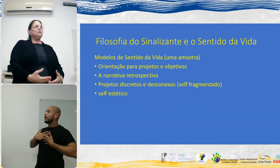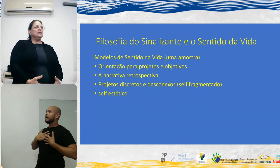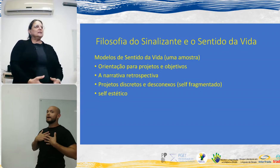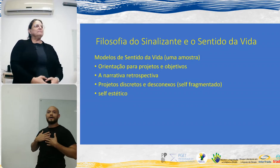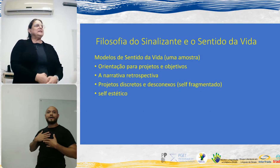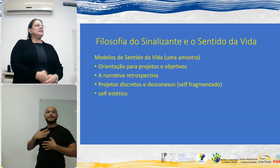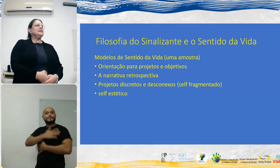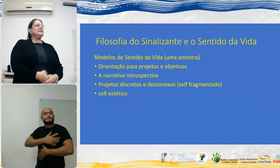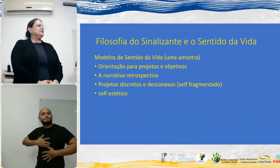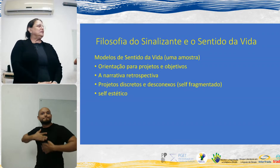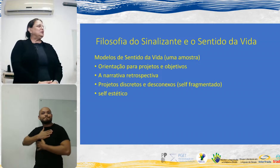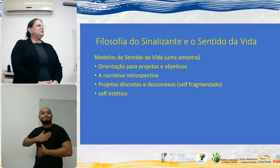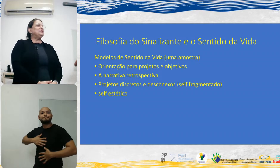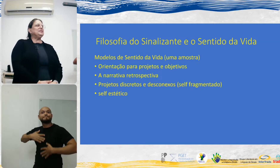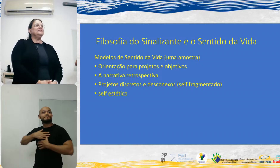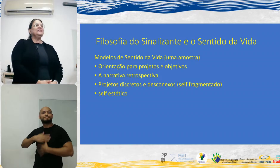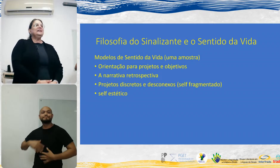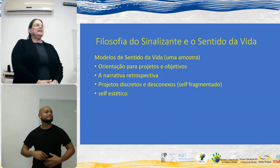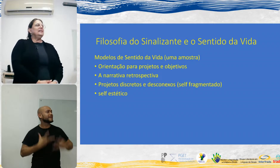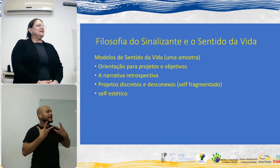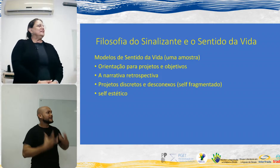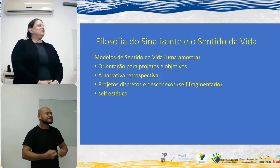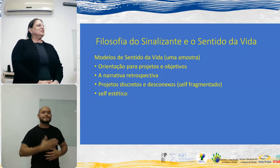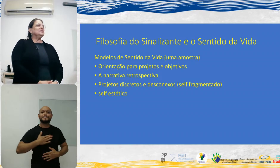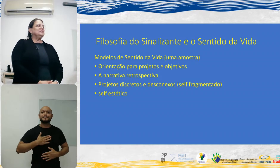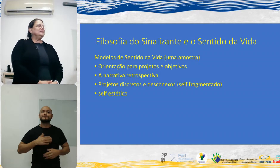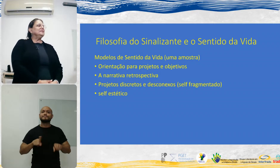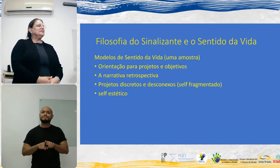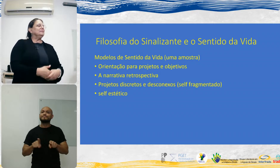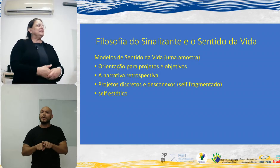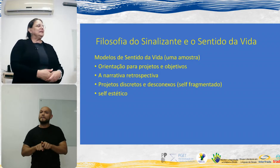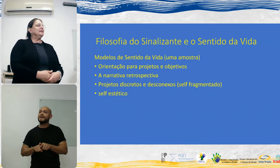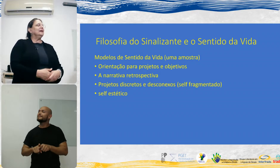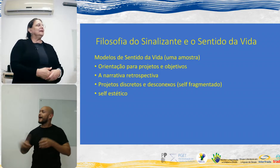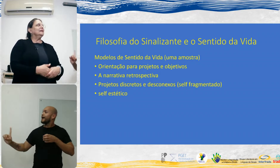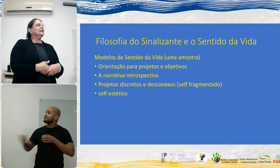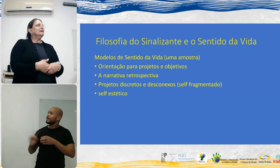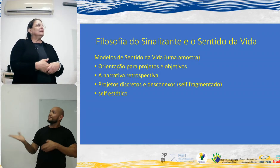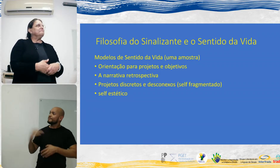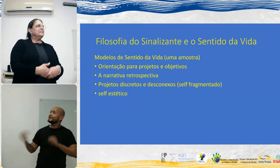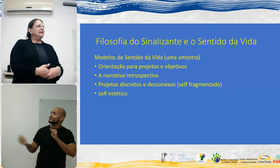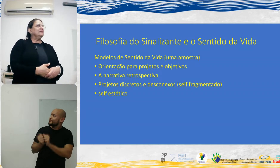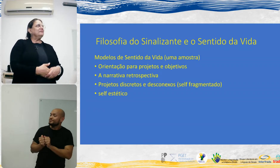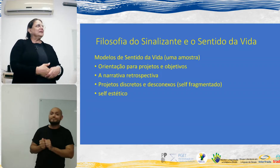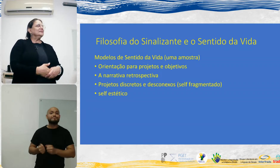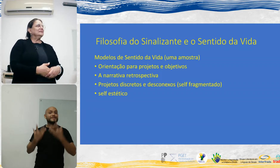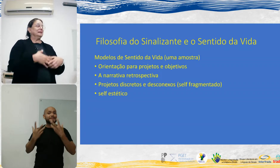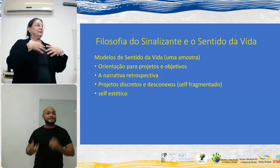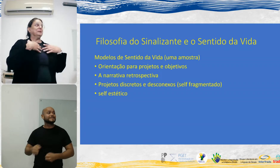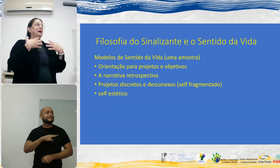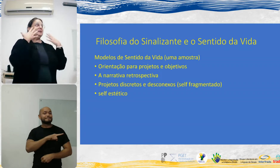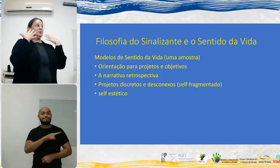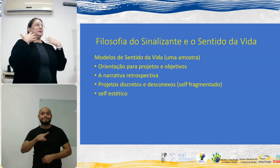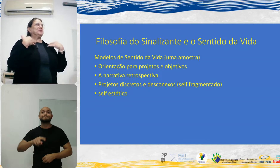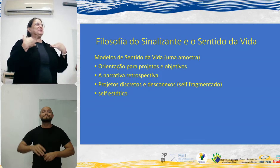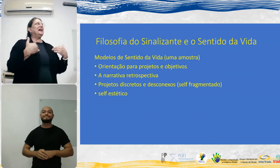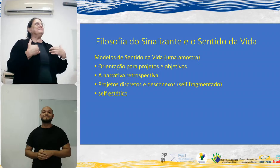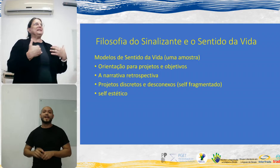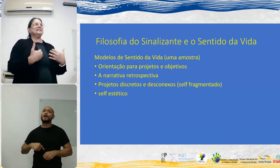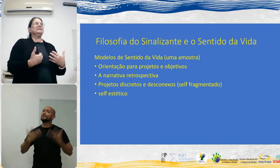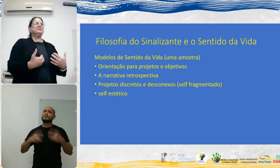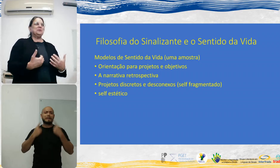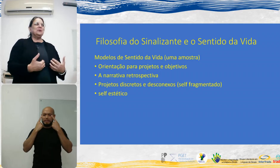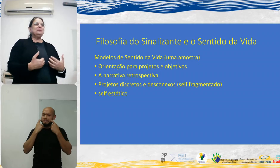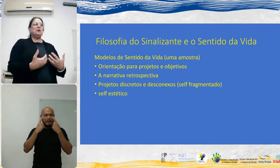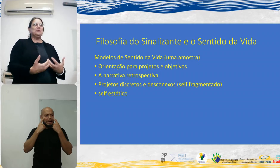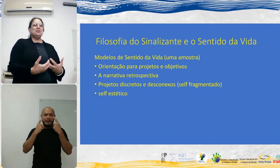was welcoming, it was inclusive. They just did something that many of us, and I don't want to cry because